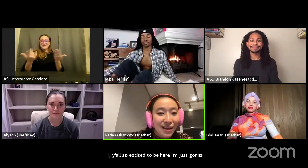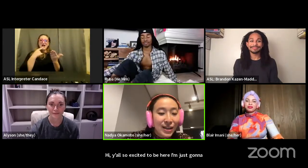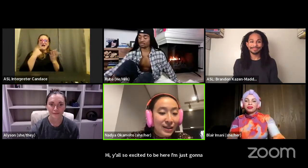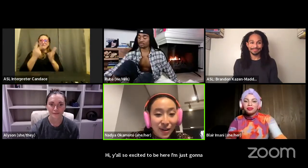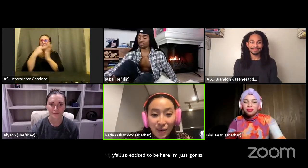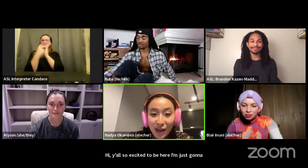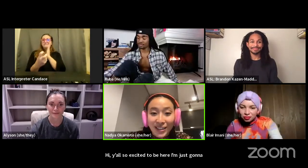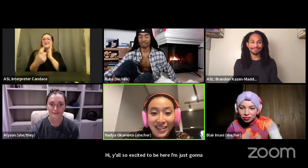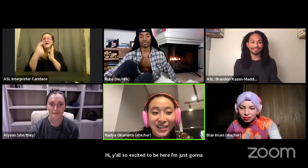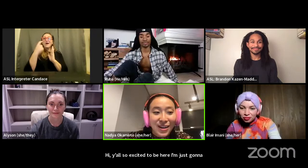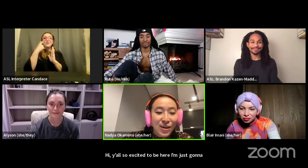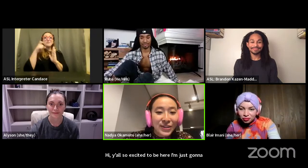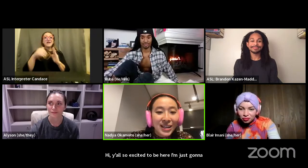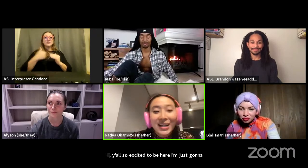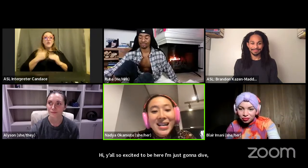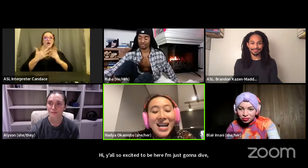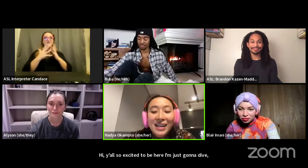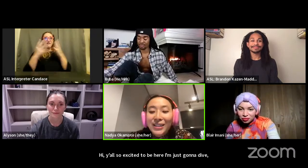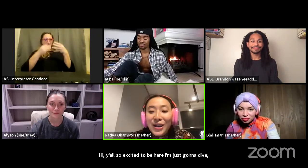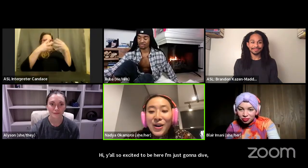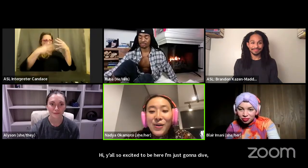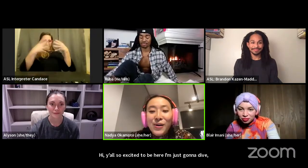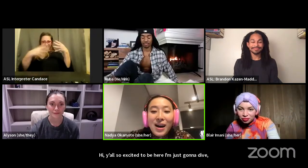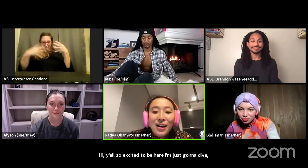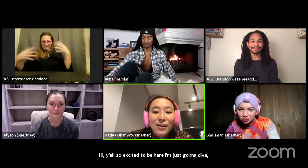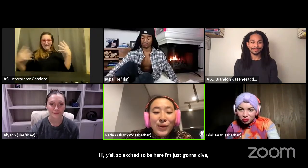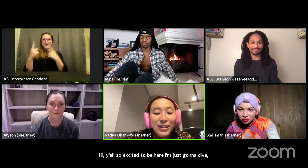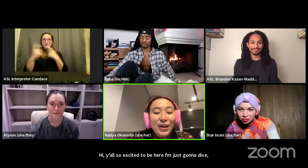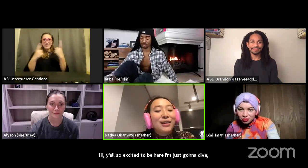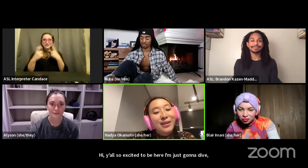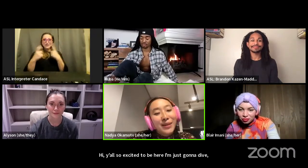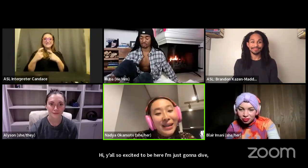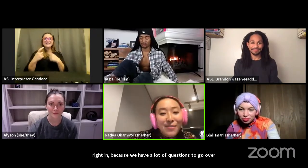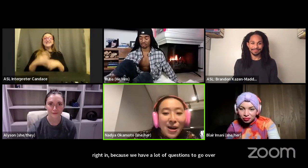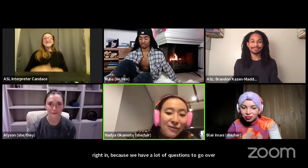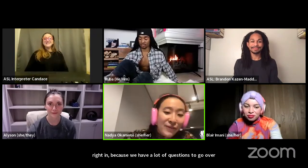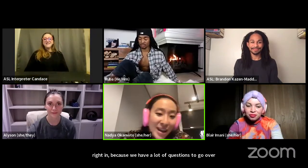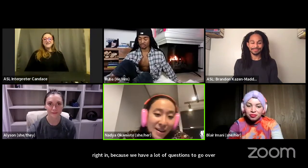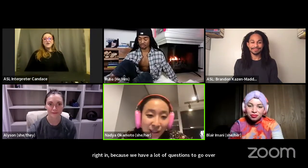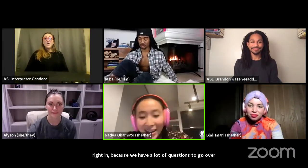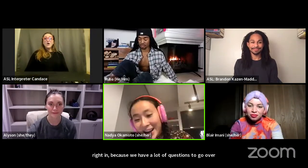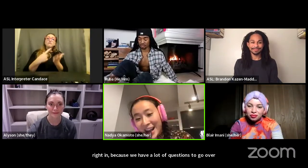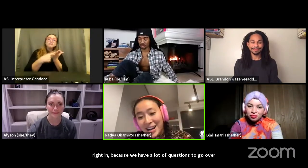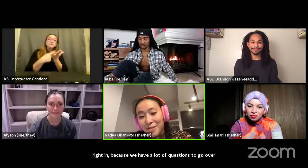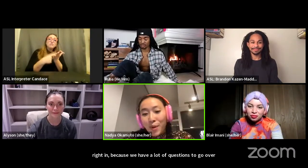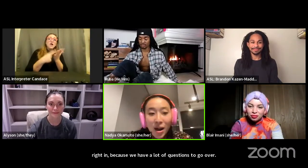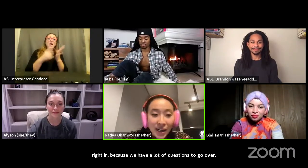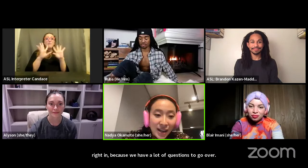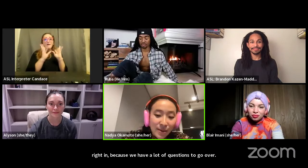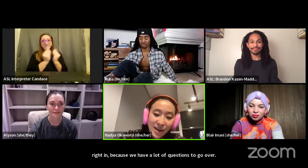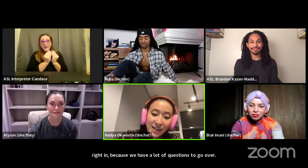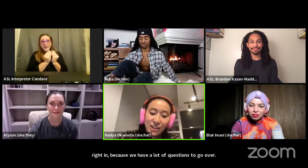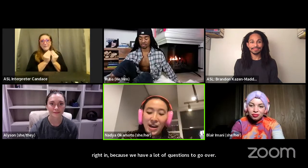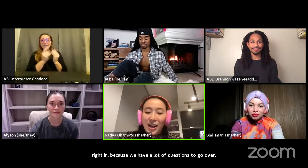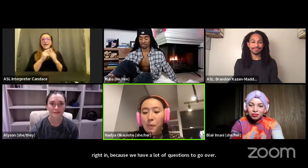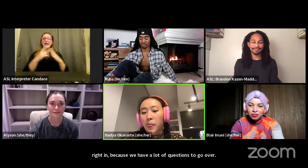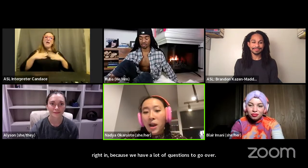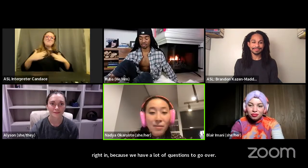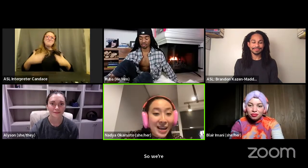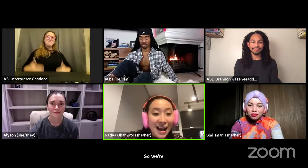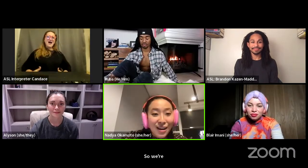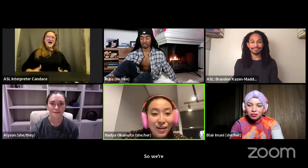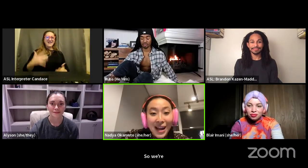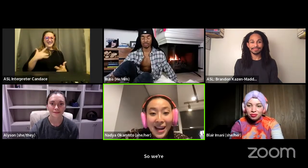we have a lot of questions to go over. So we're gonna talk a little bit about family and body image